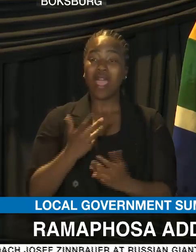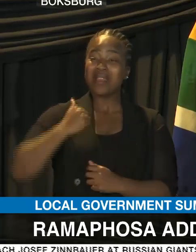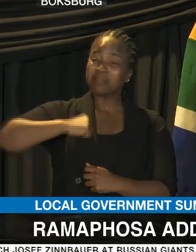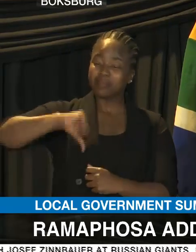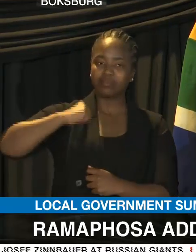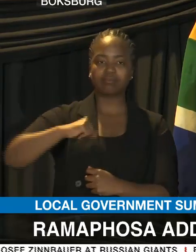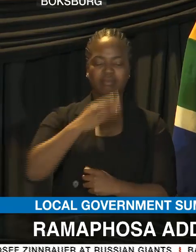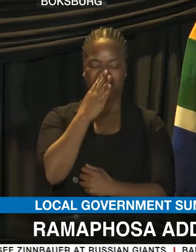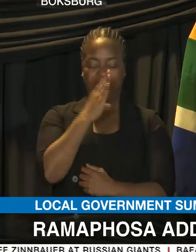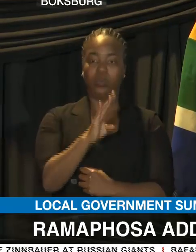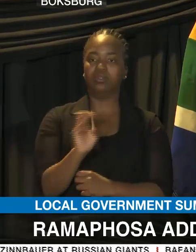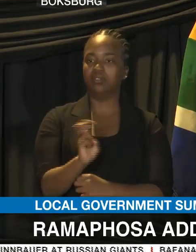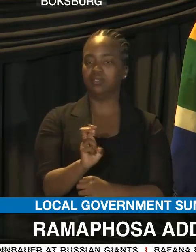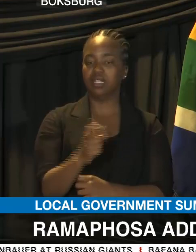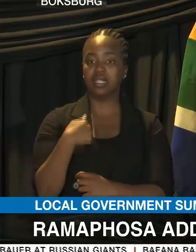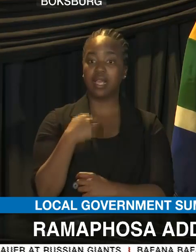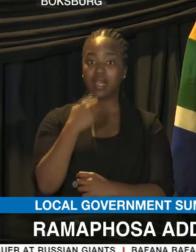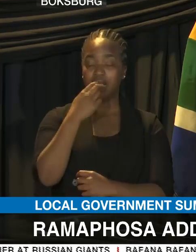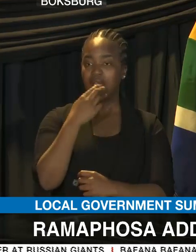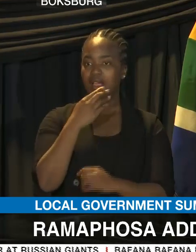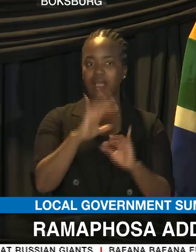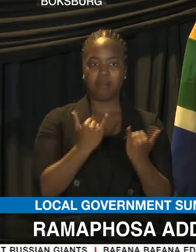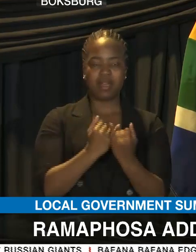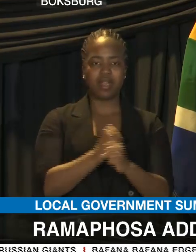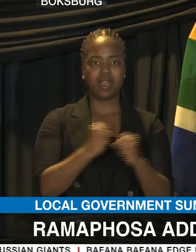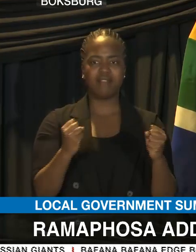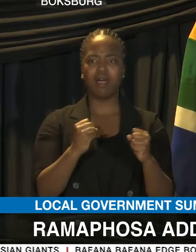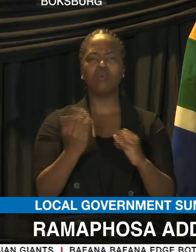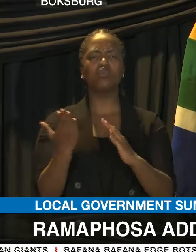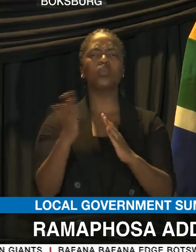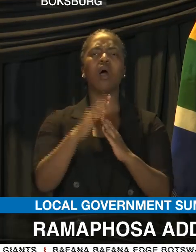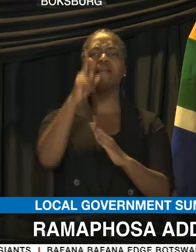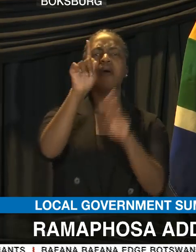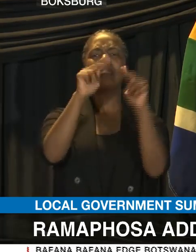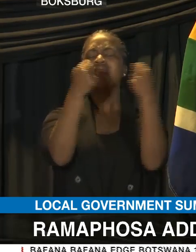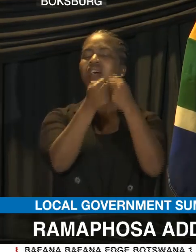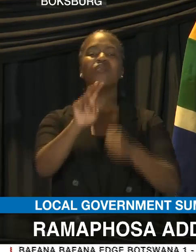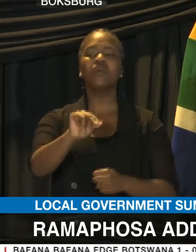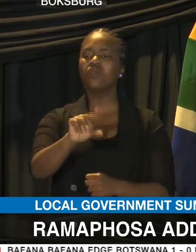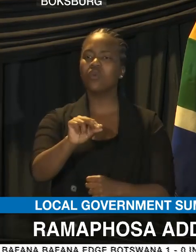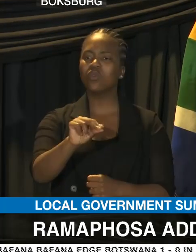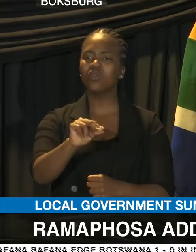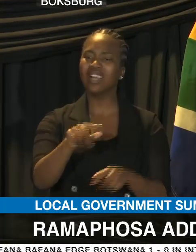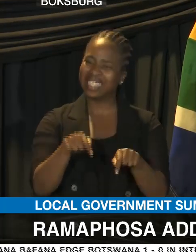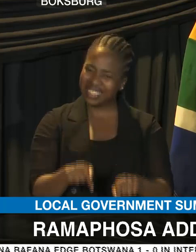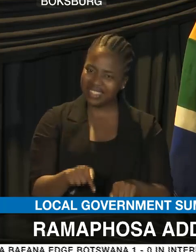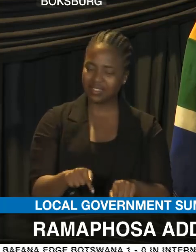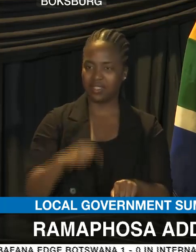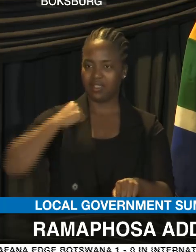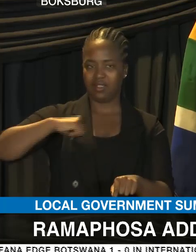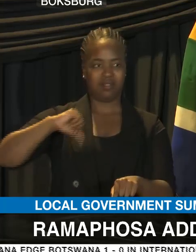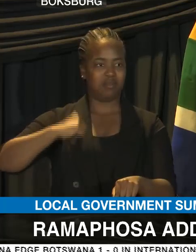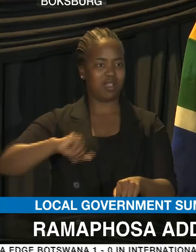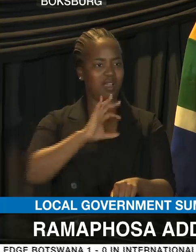level, and this company did not go to the top government level. at the local level